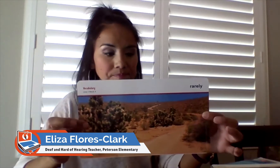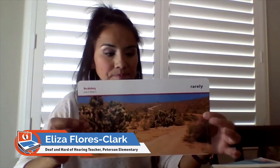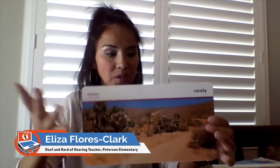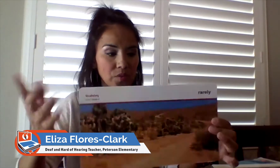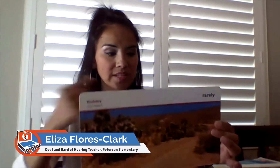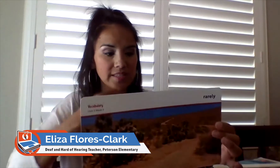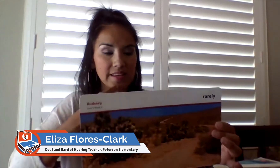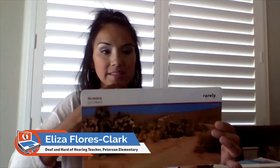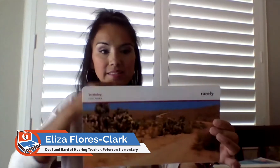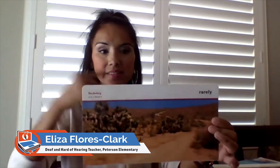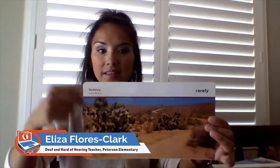What is this?